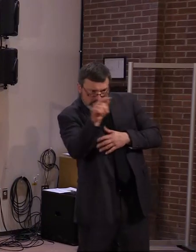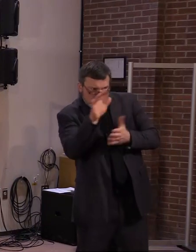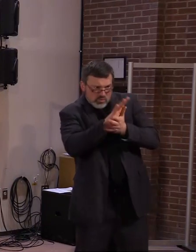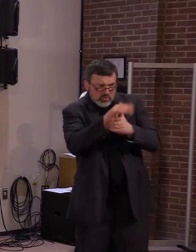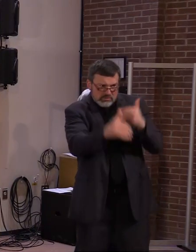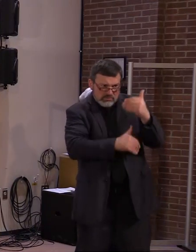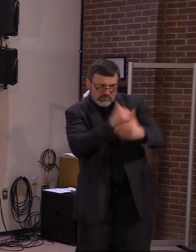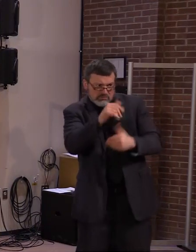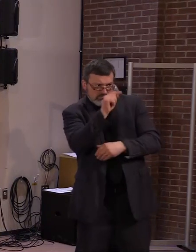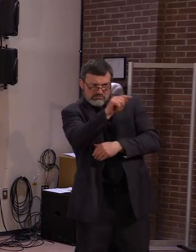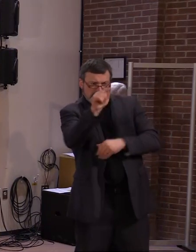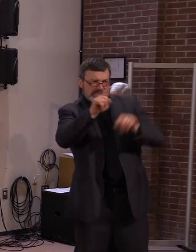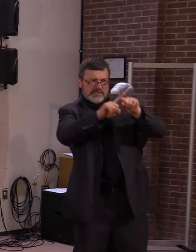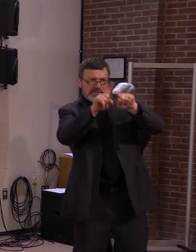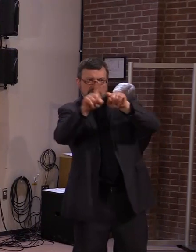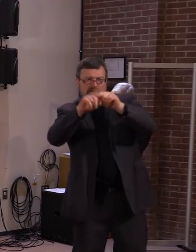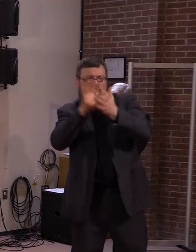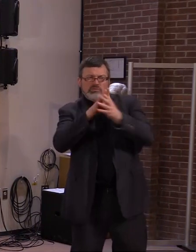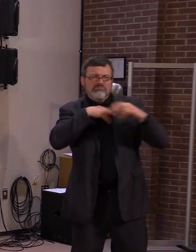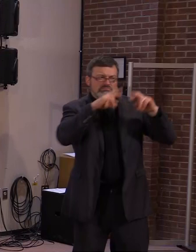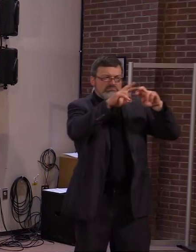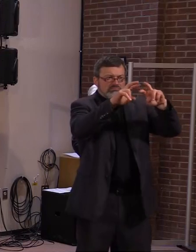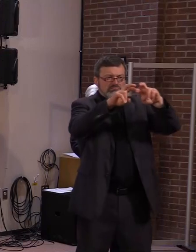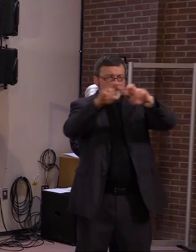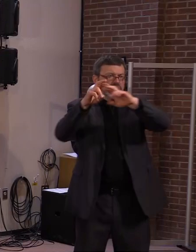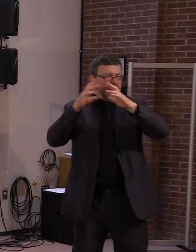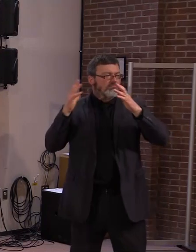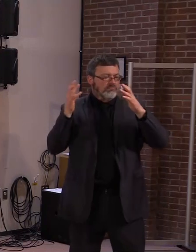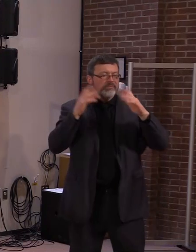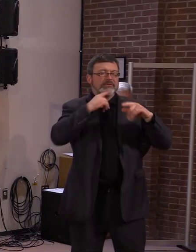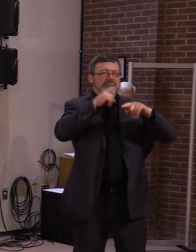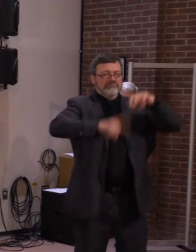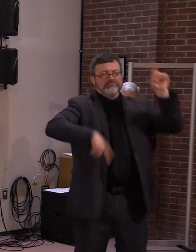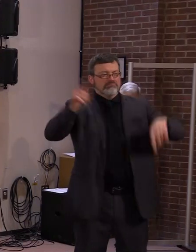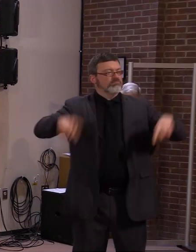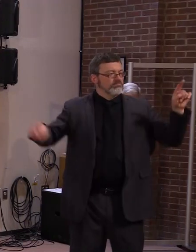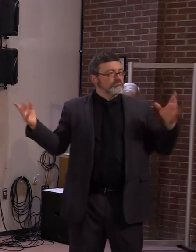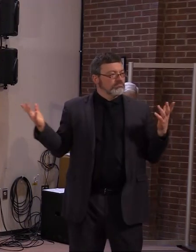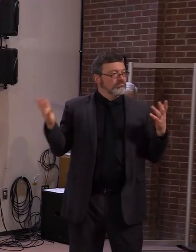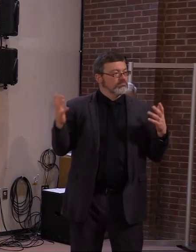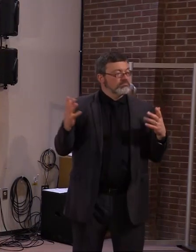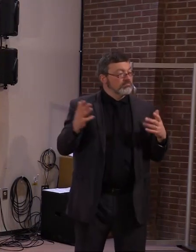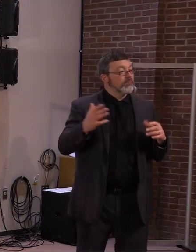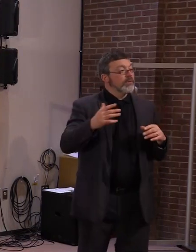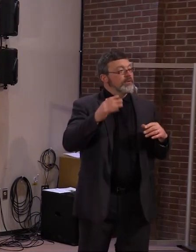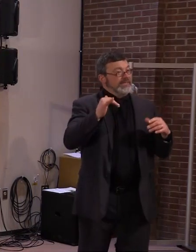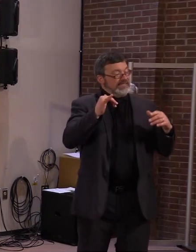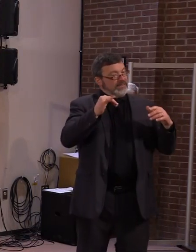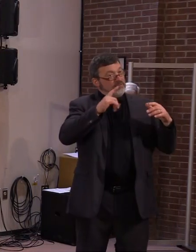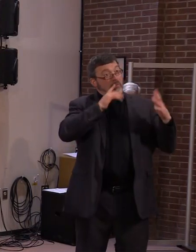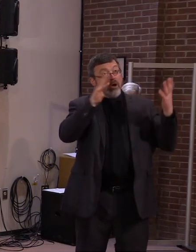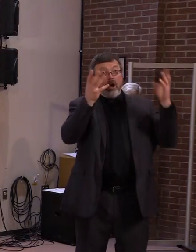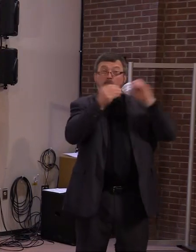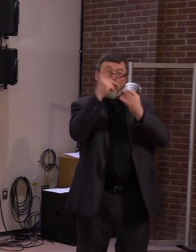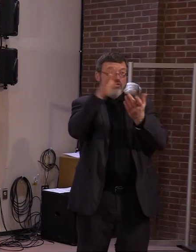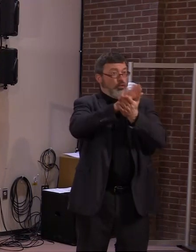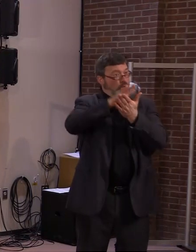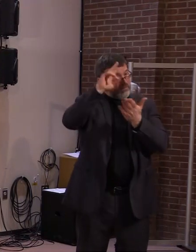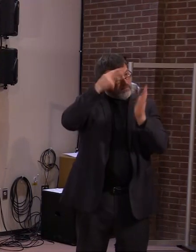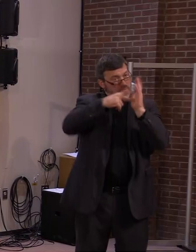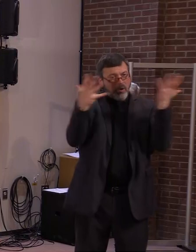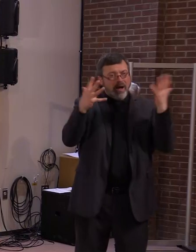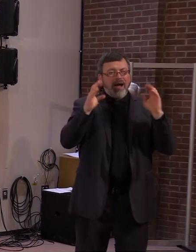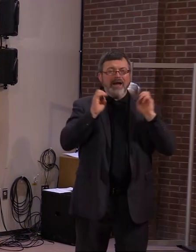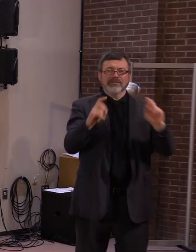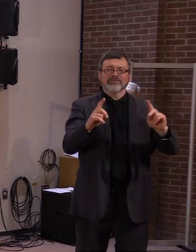months. The work of our schools is organized around educational processes, and it's important to acknowledge they've